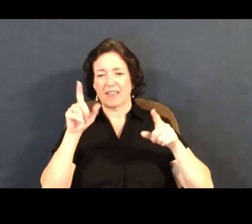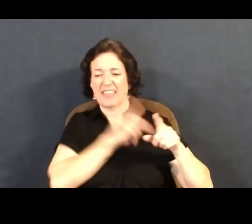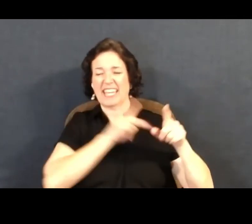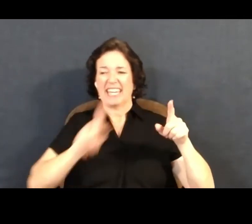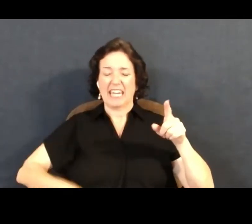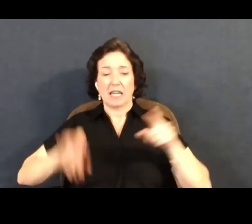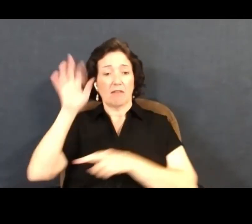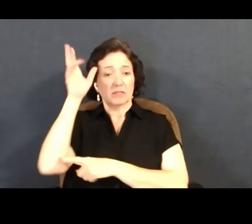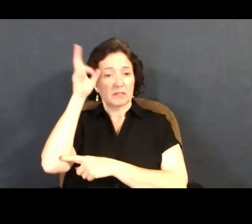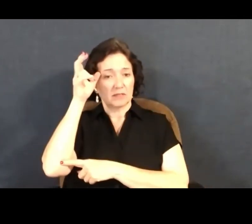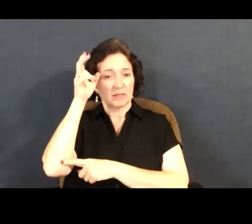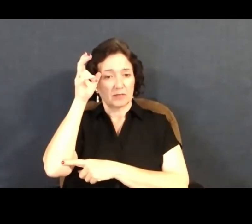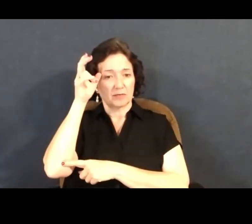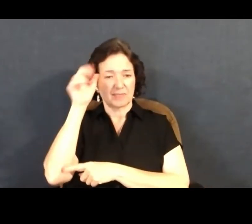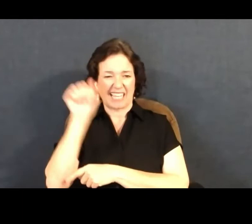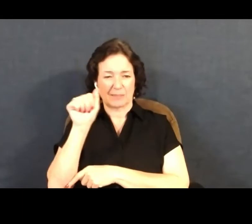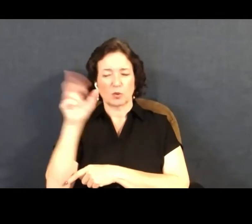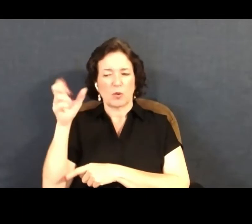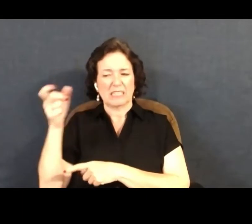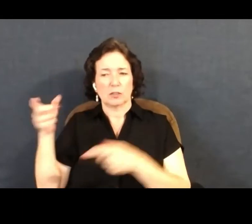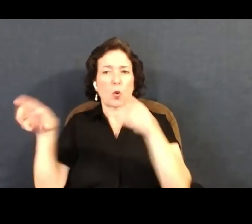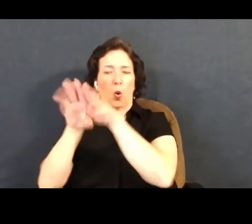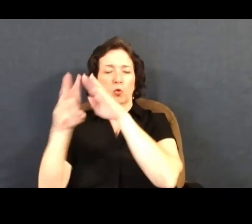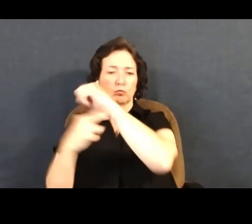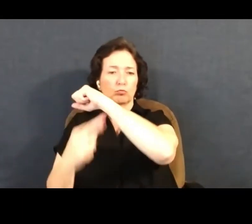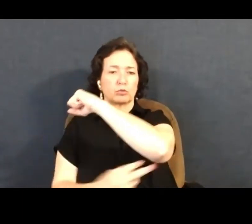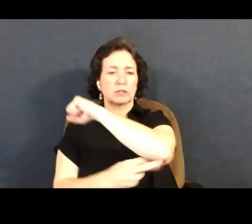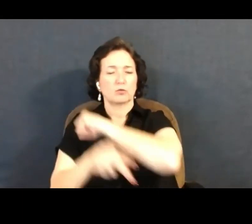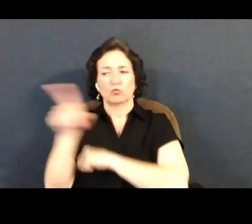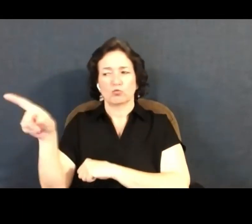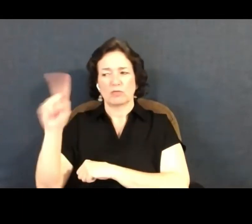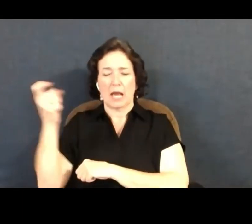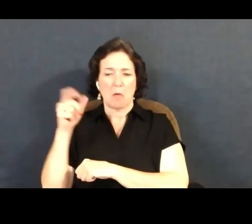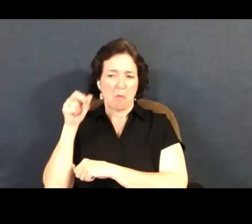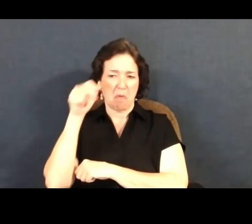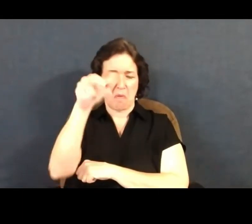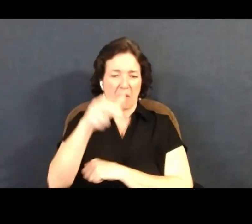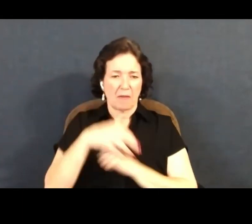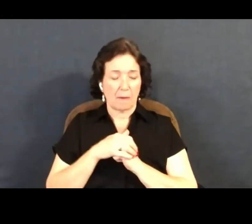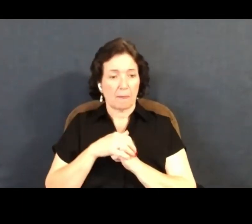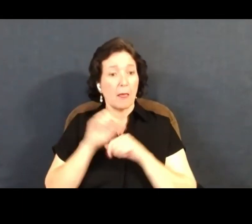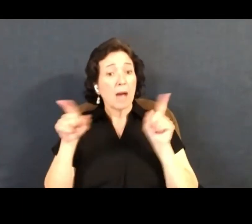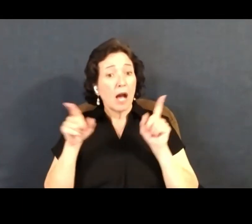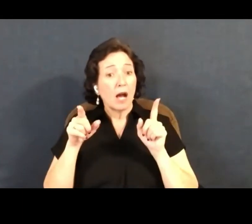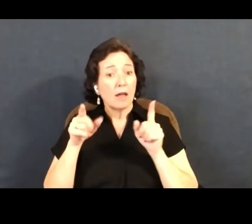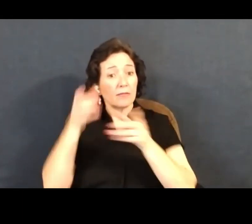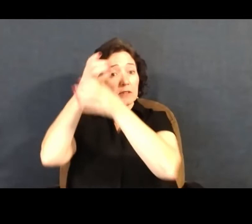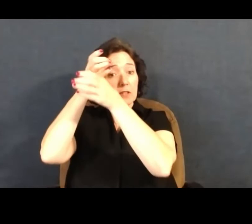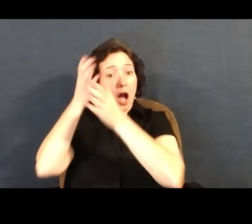demons, and he's cursed the bridge. You can't get across." But he wanted to get across. He wanted to thank the